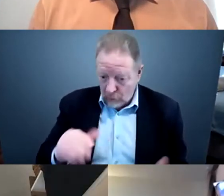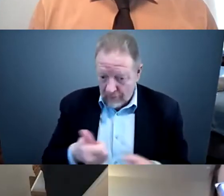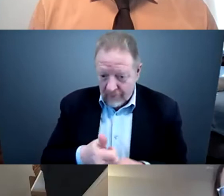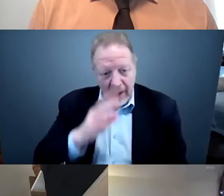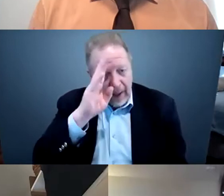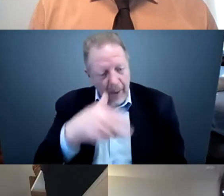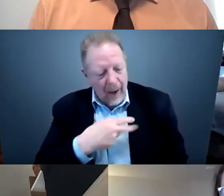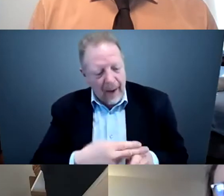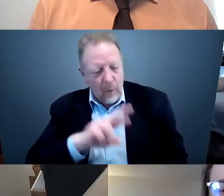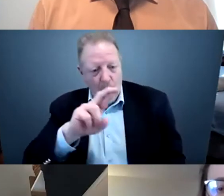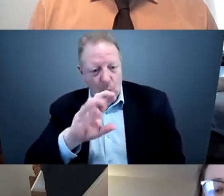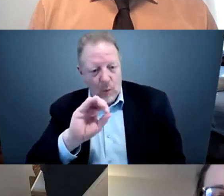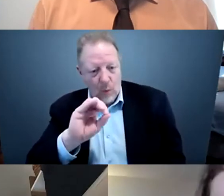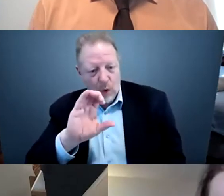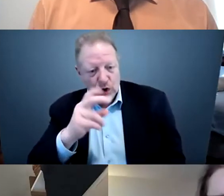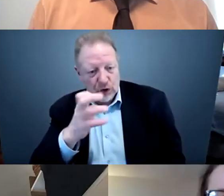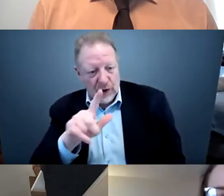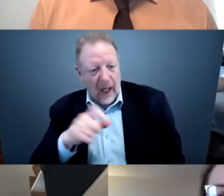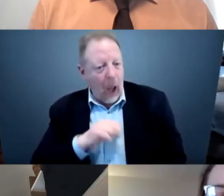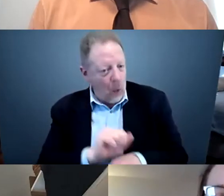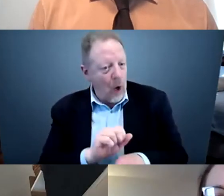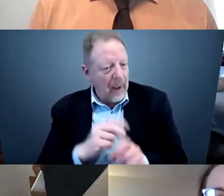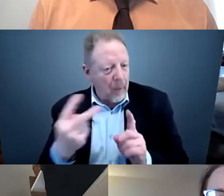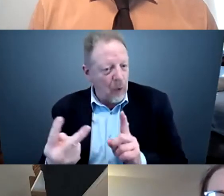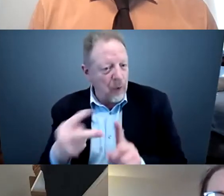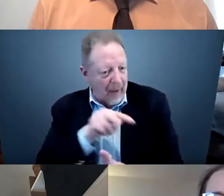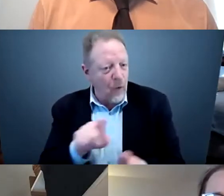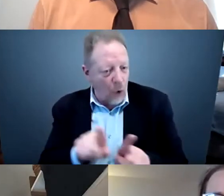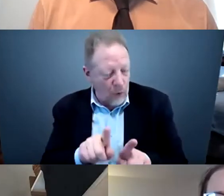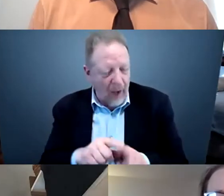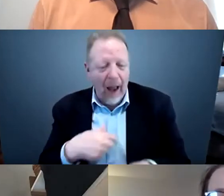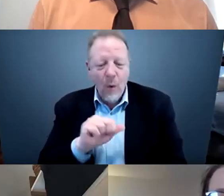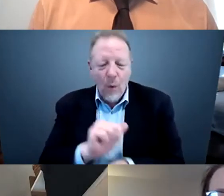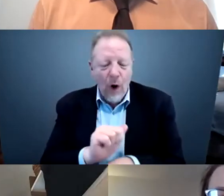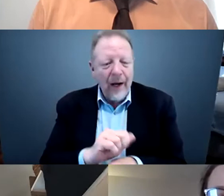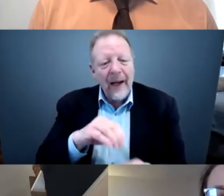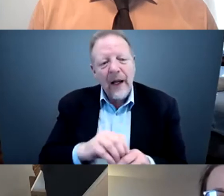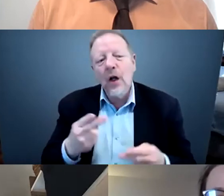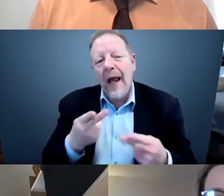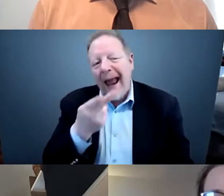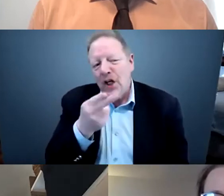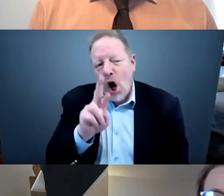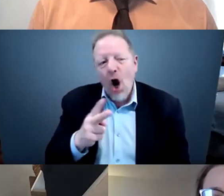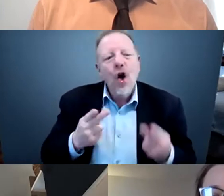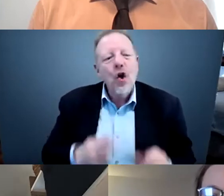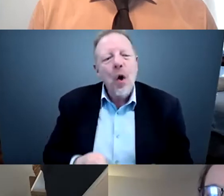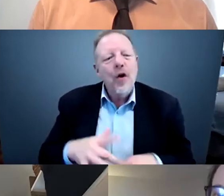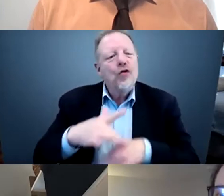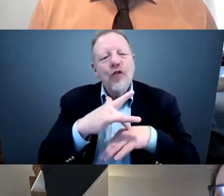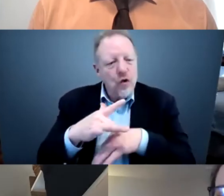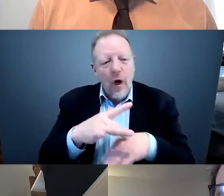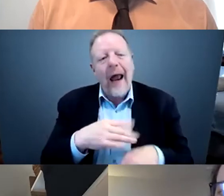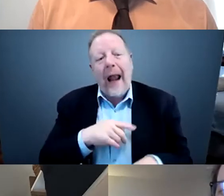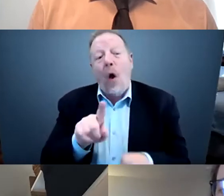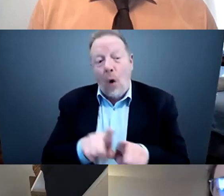Hi, my name is Rochelle. I work at Perspectives as well. I work in our Human Resources Department, but also work with our Deaf and